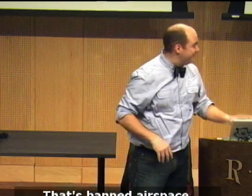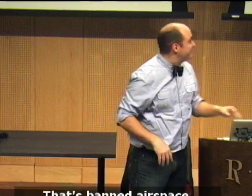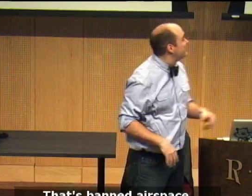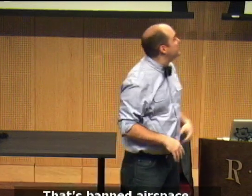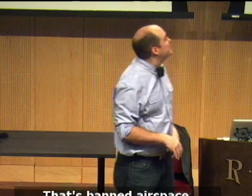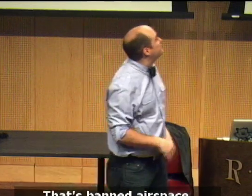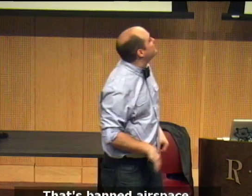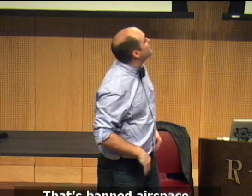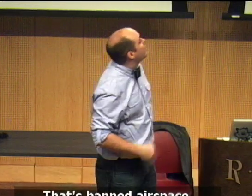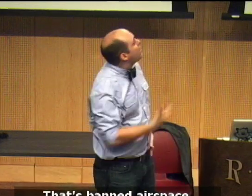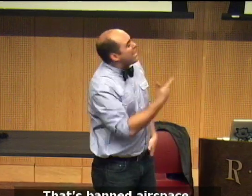That's banned airspace.